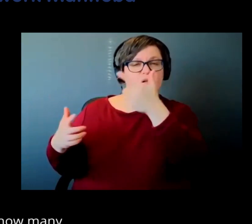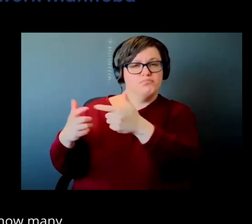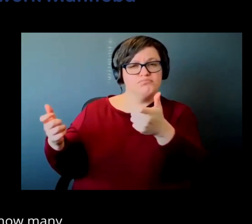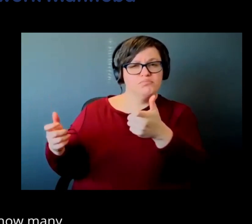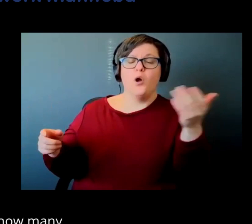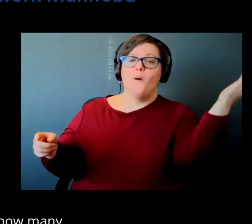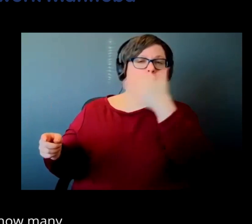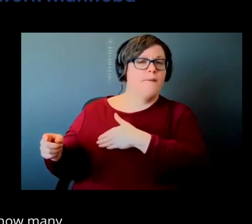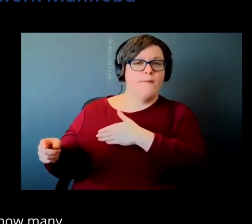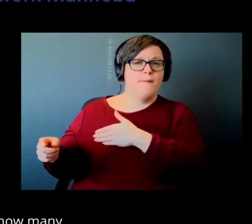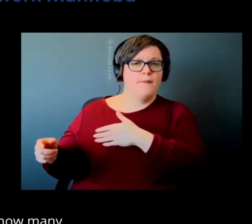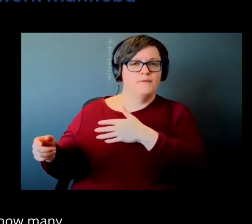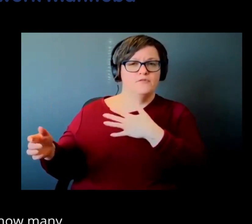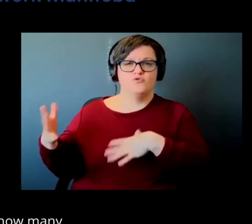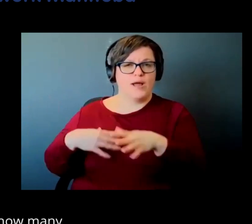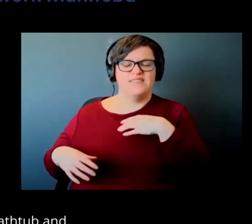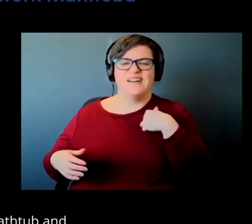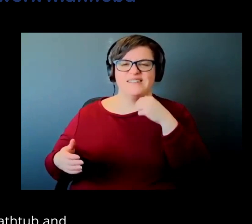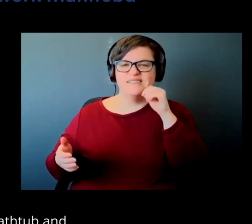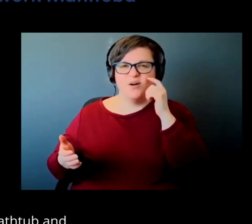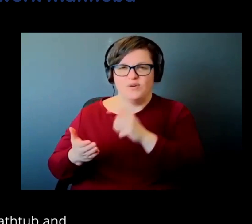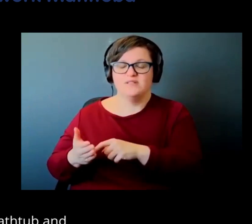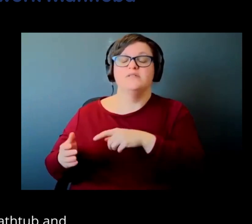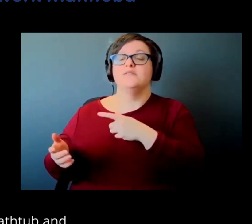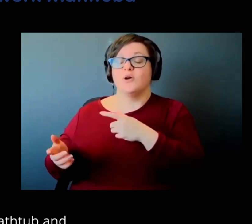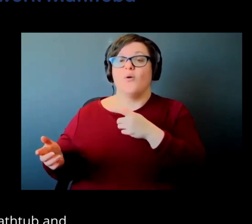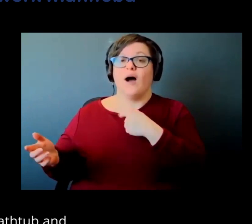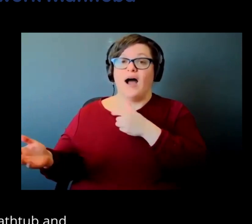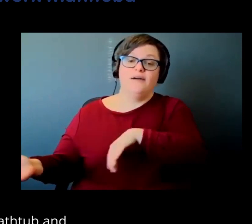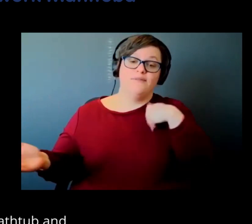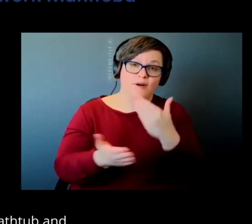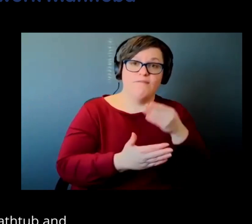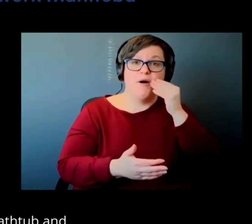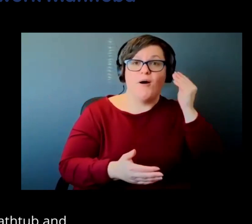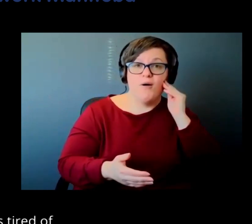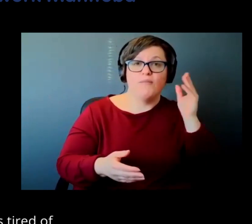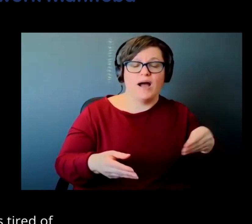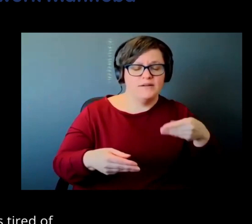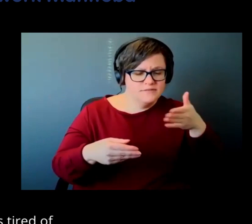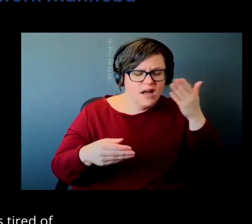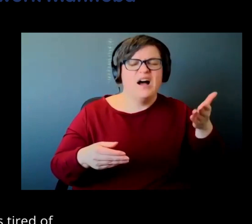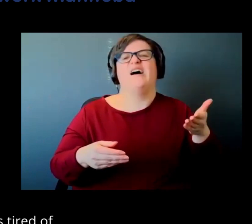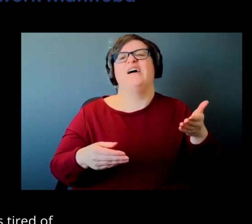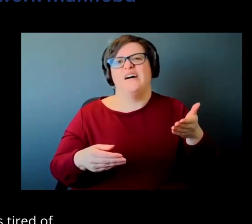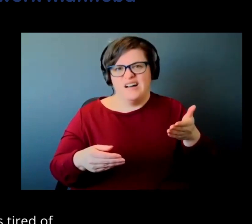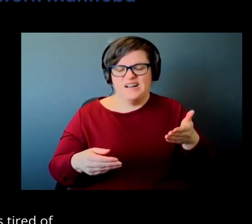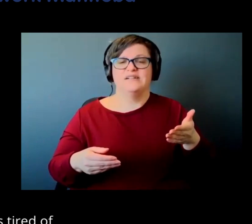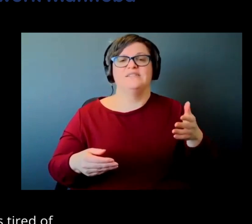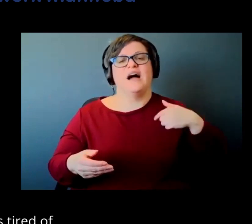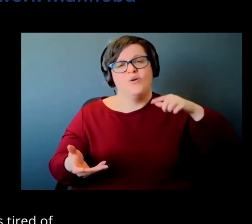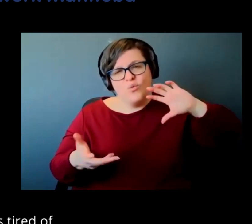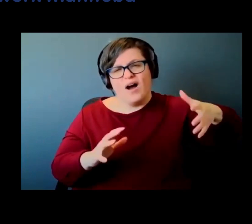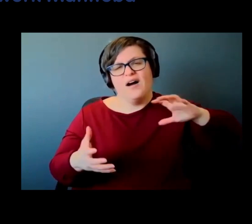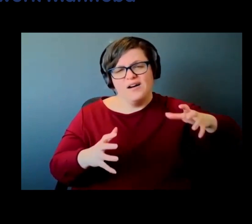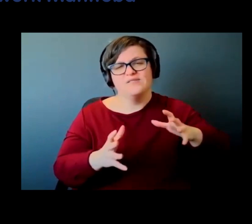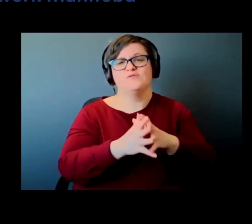and I can't tell you how many times I washed this thing in someone's bathtub and walked on it with my feet because I was tired of washing it in the